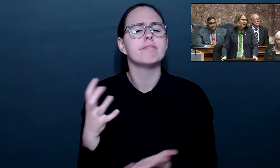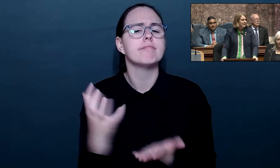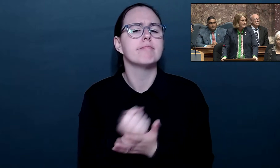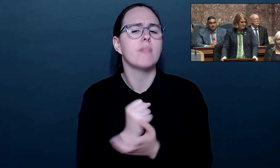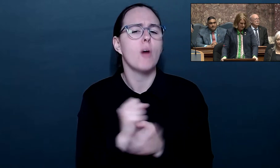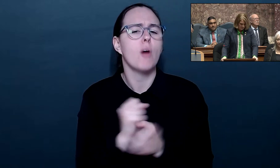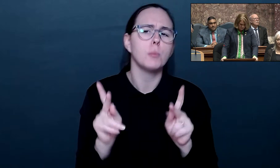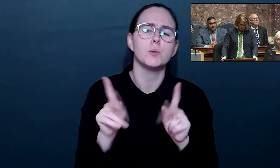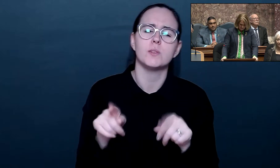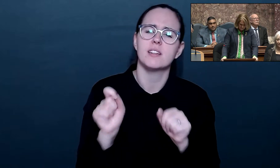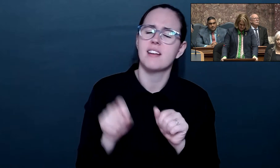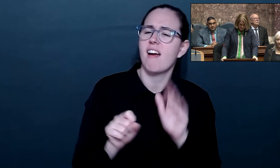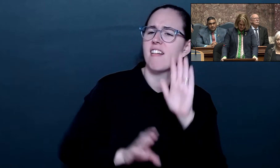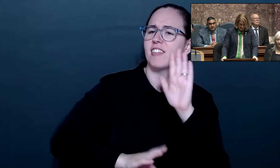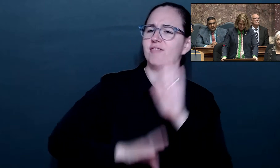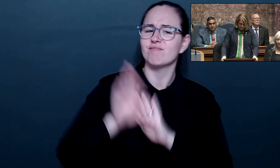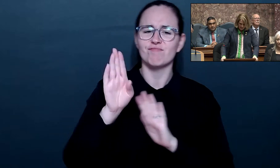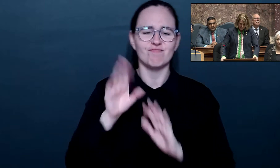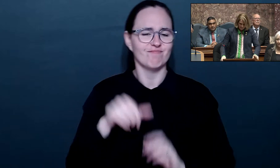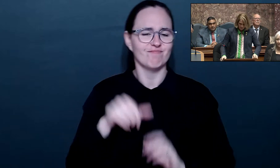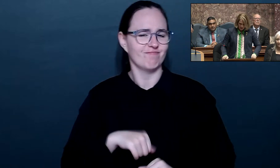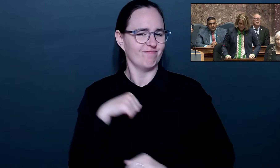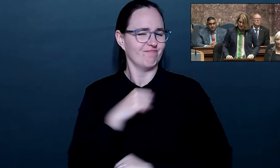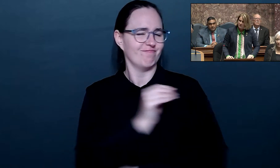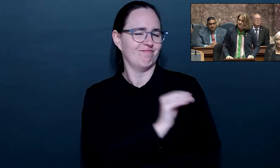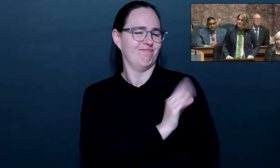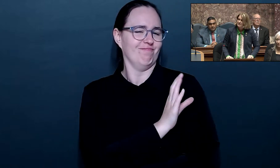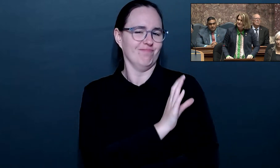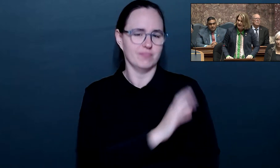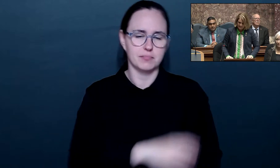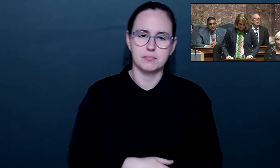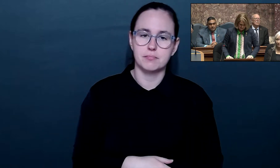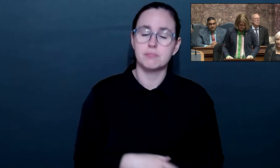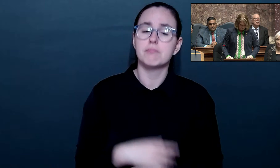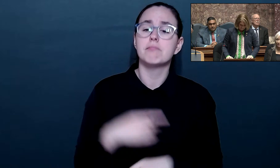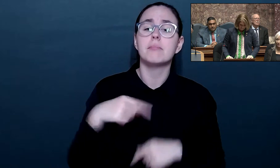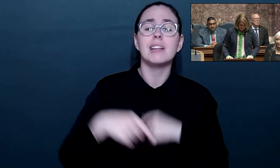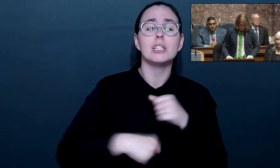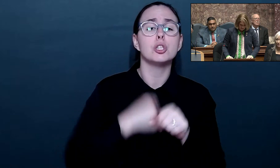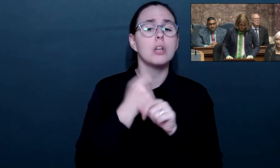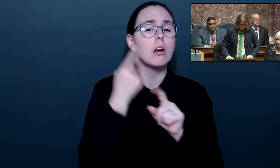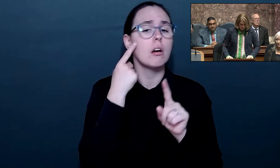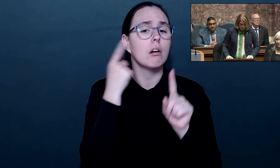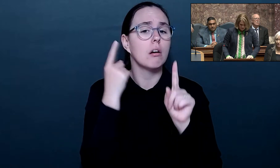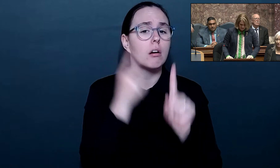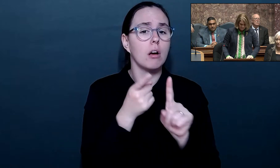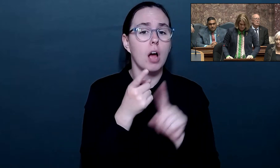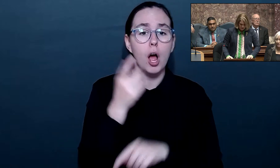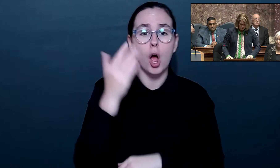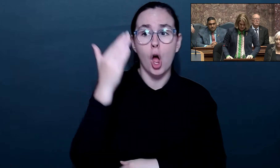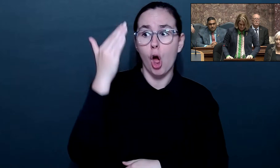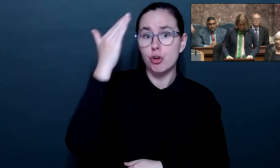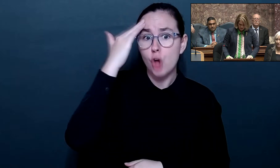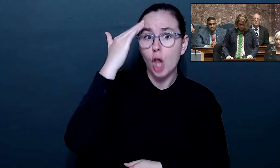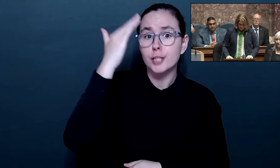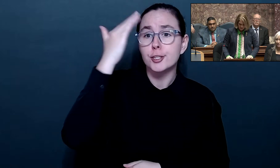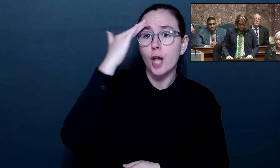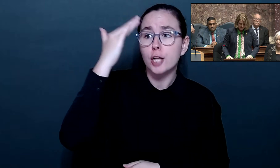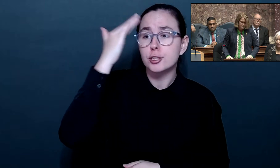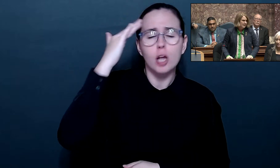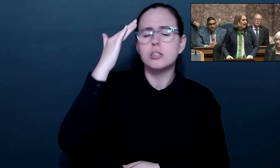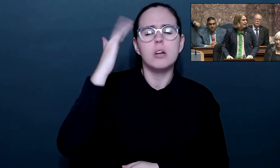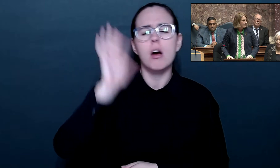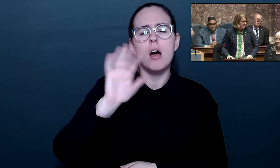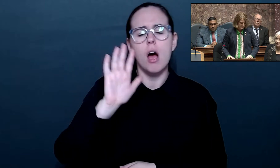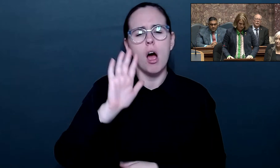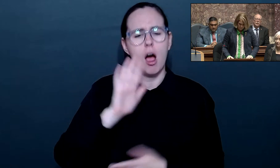dismantling stereotypes, advocating for accommodations, and listening. We're extremely fortunate in British Columbia to